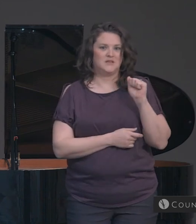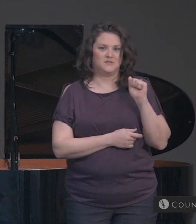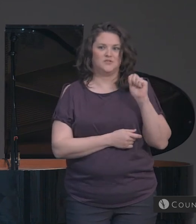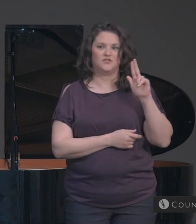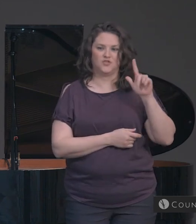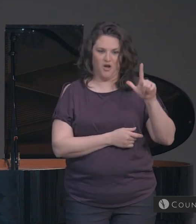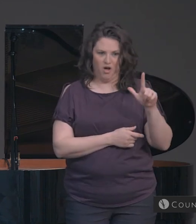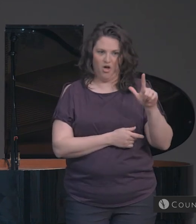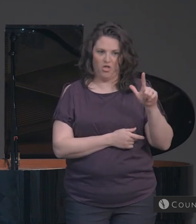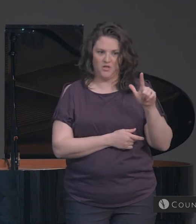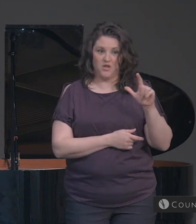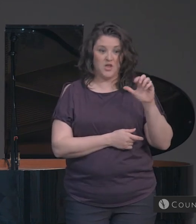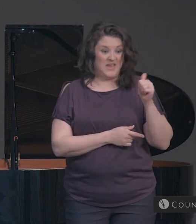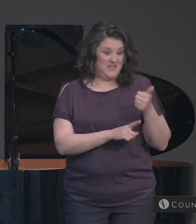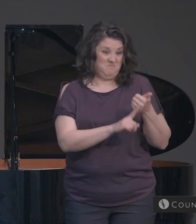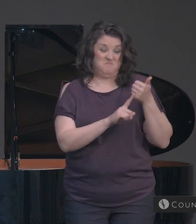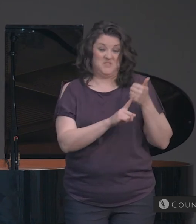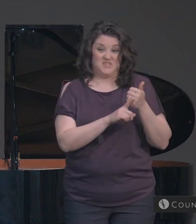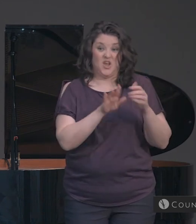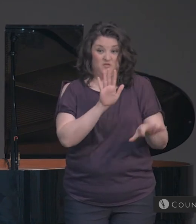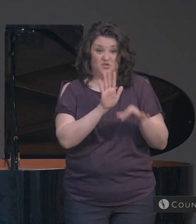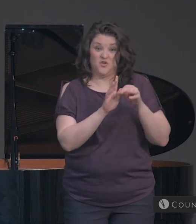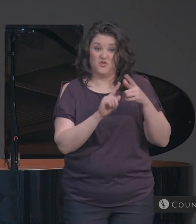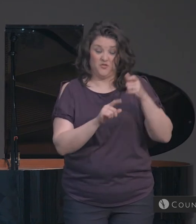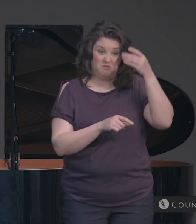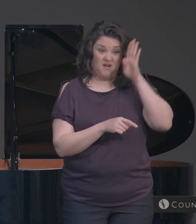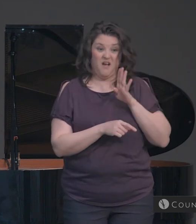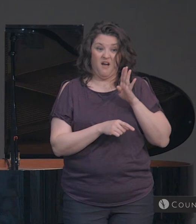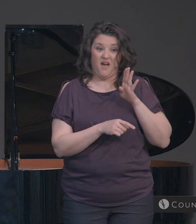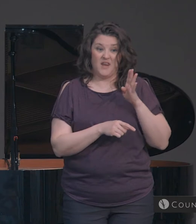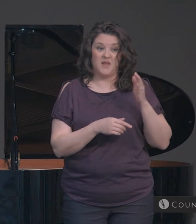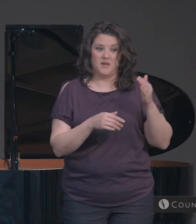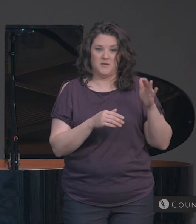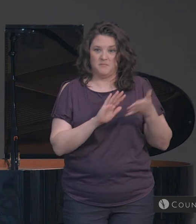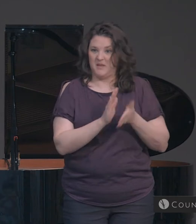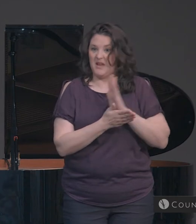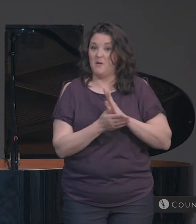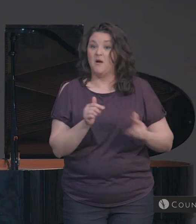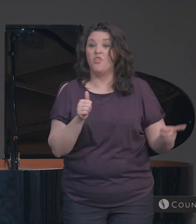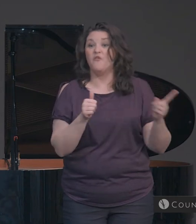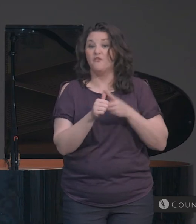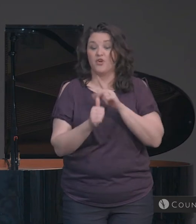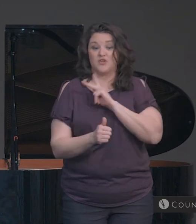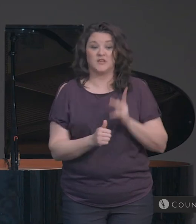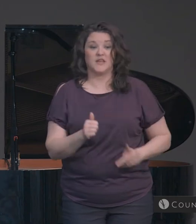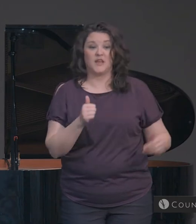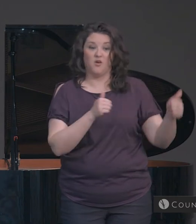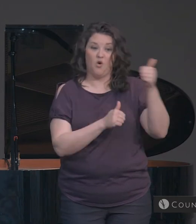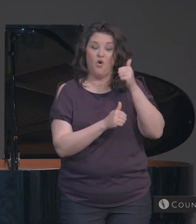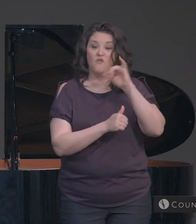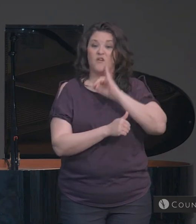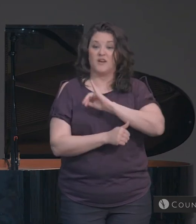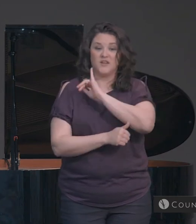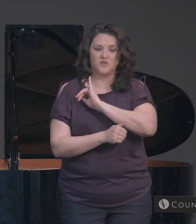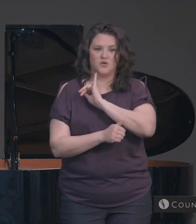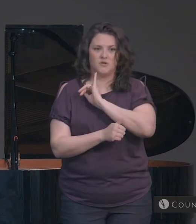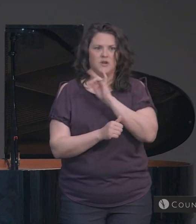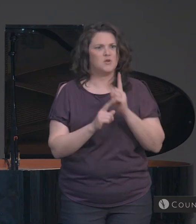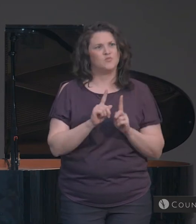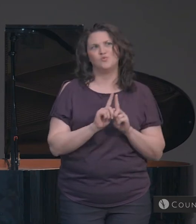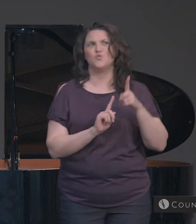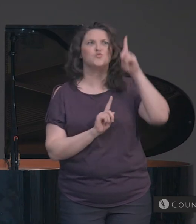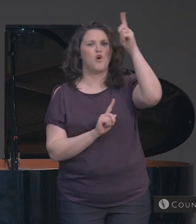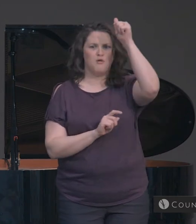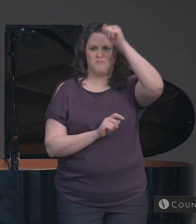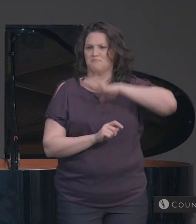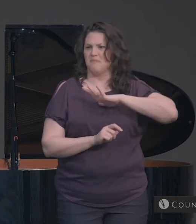was chosen by God to serve as the first king of Israel. He was head and shoulders taller than